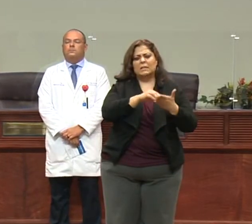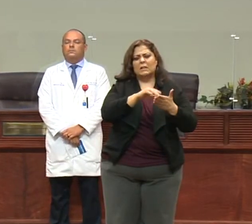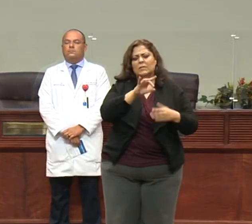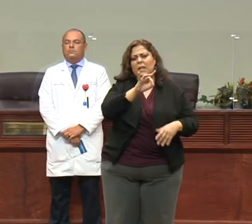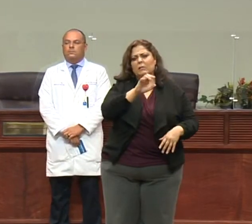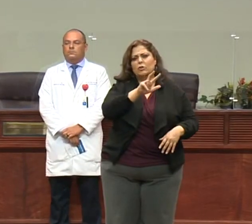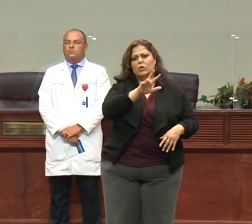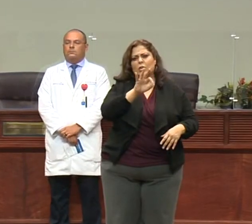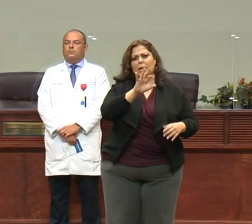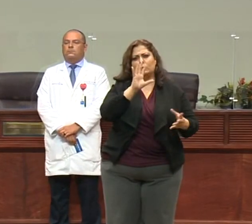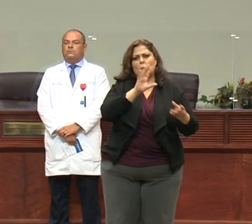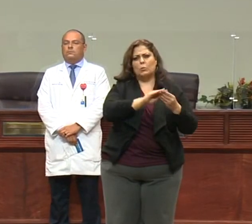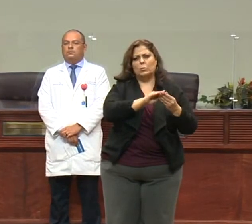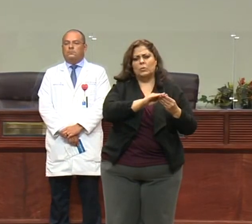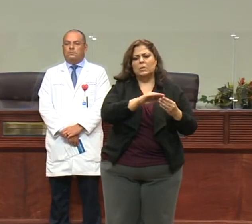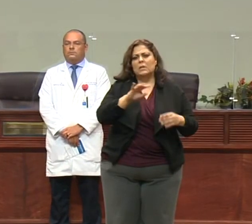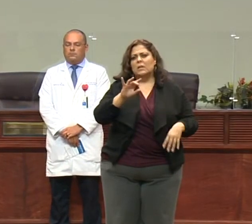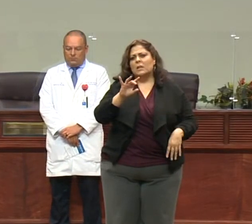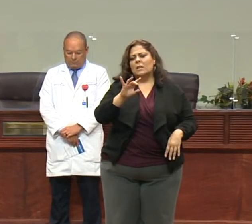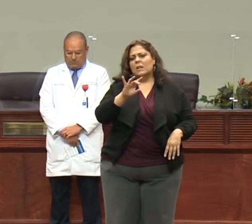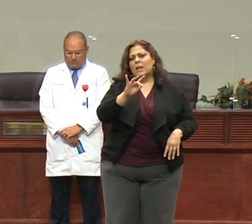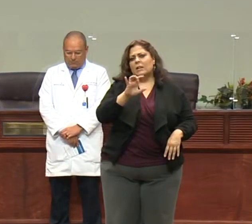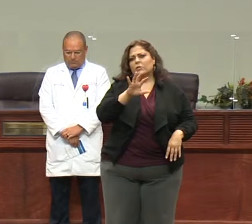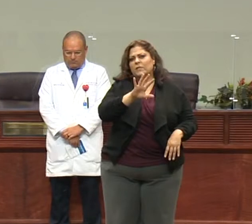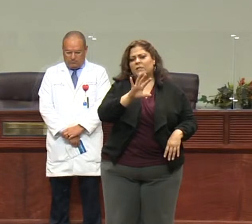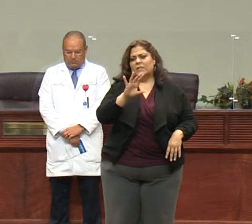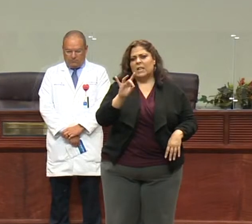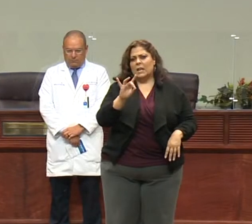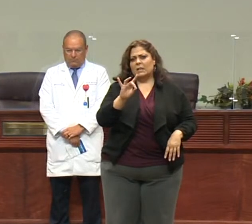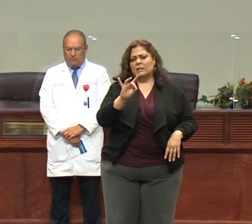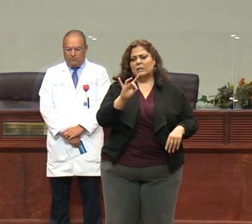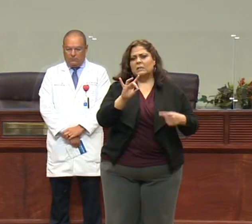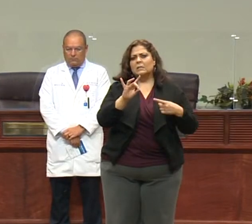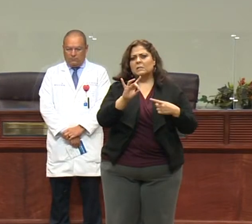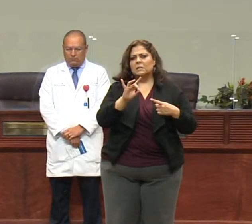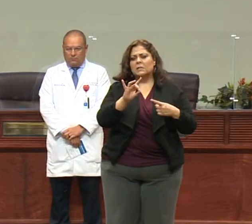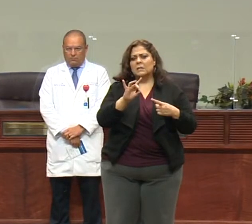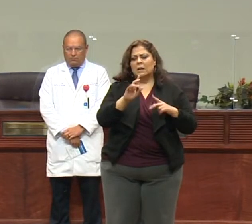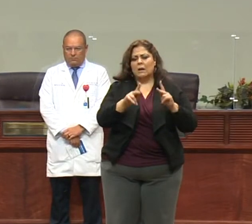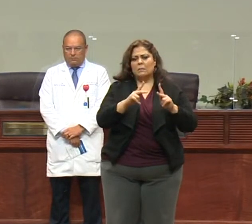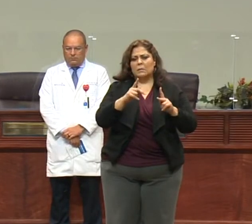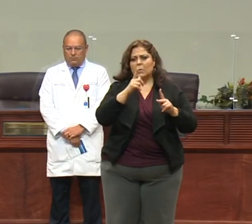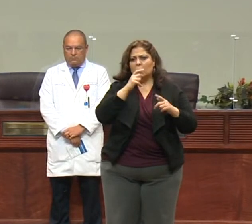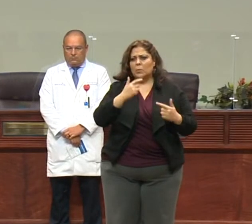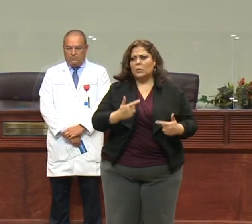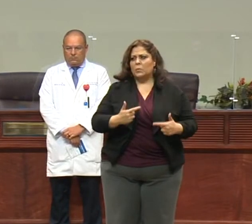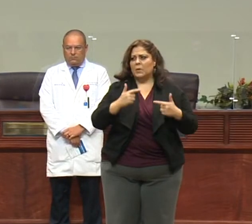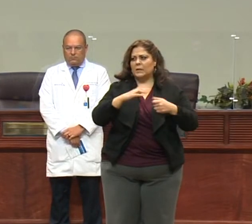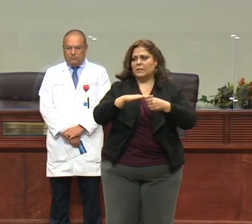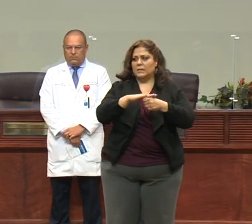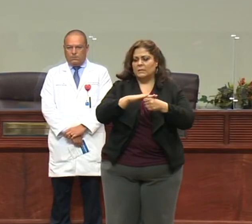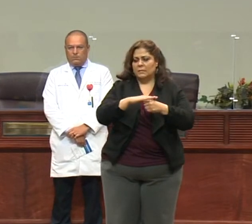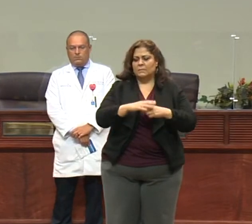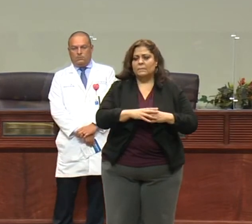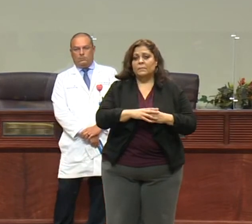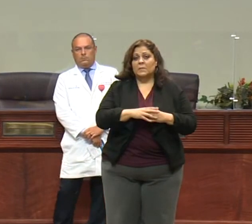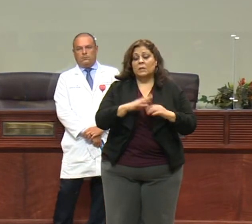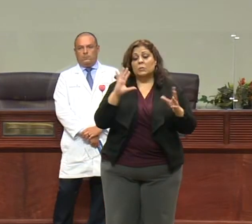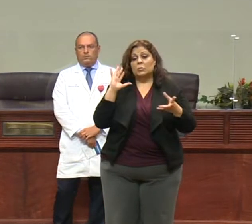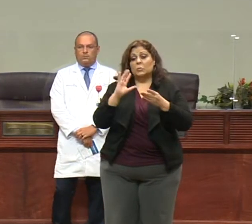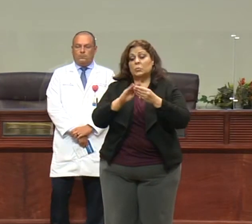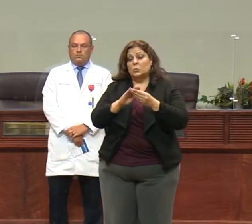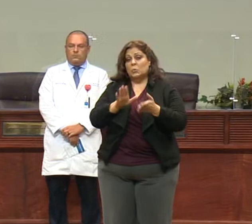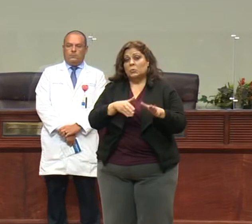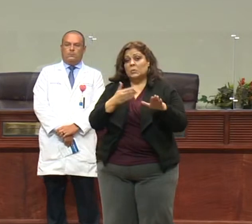160,839, and 158 of those are residents. The total number of deaths